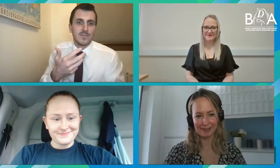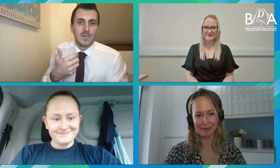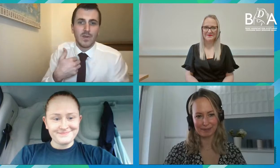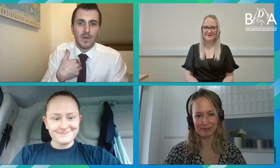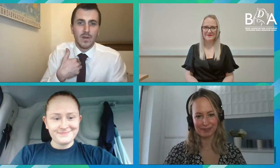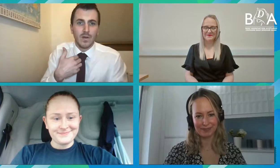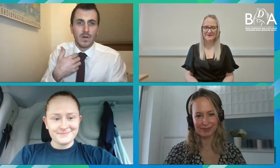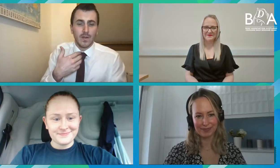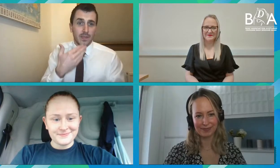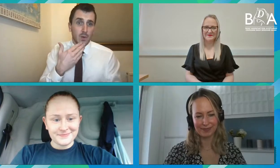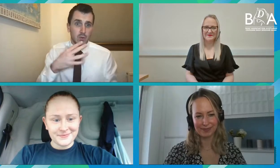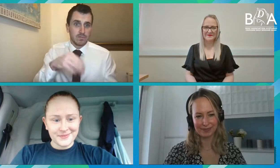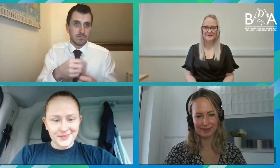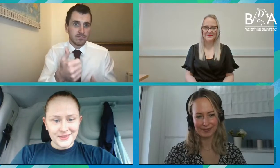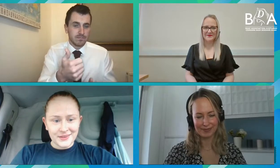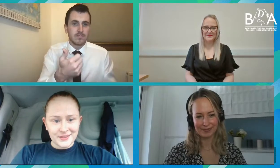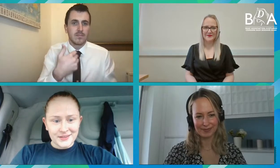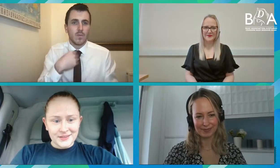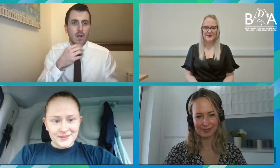Yeah.